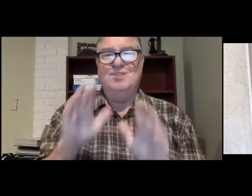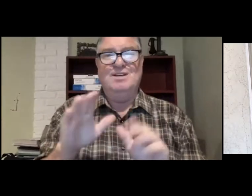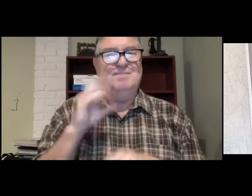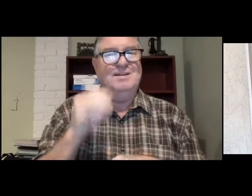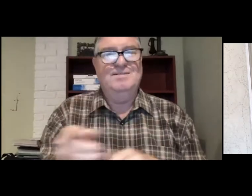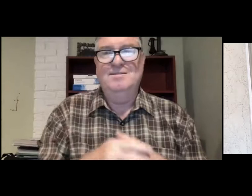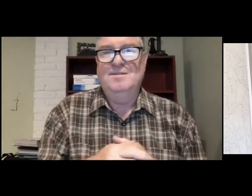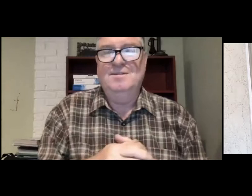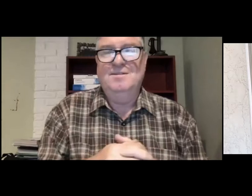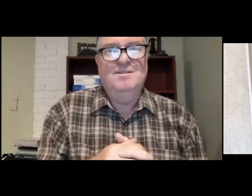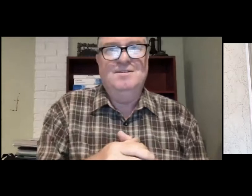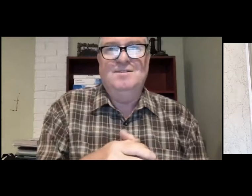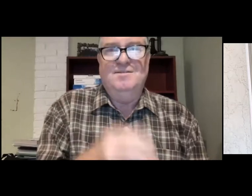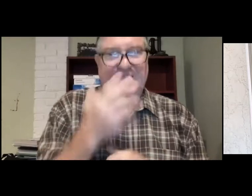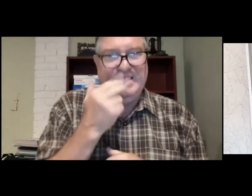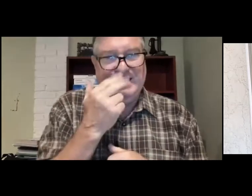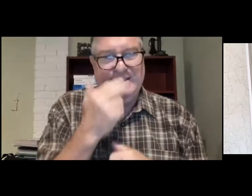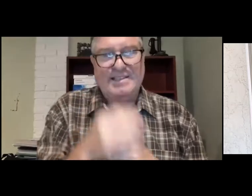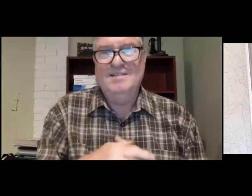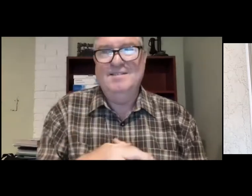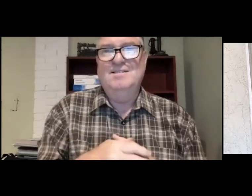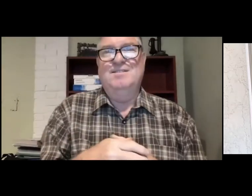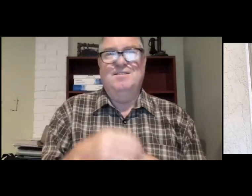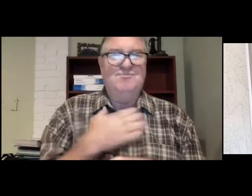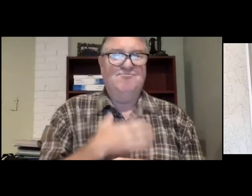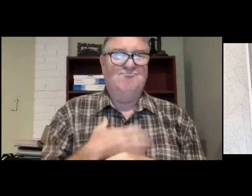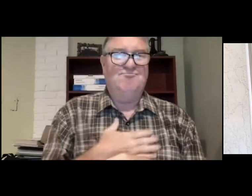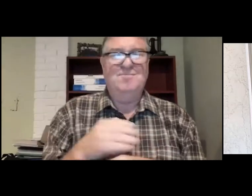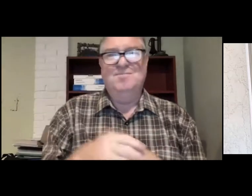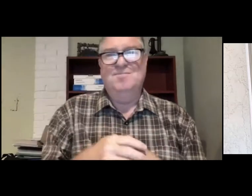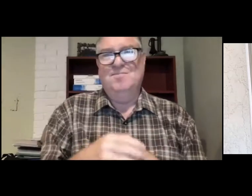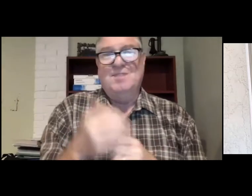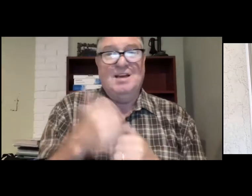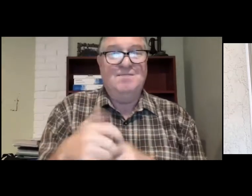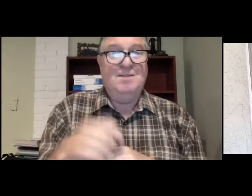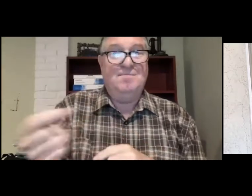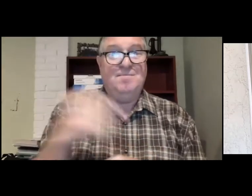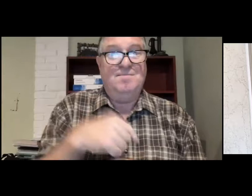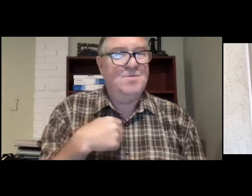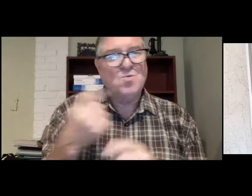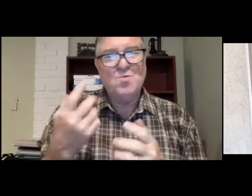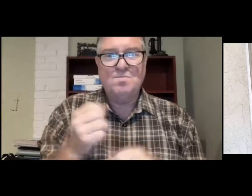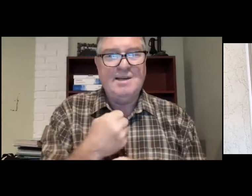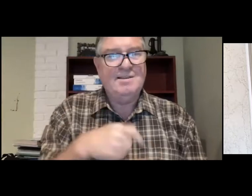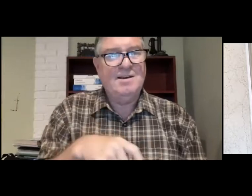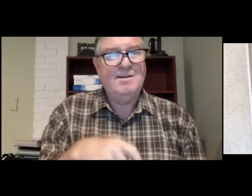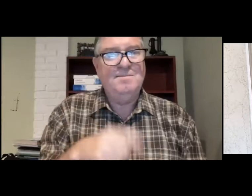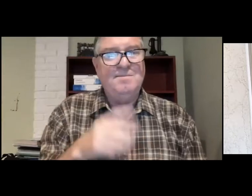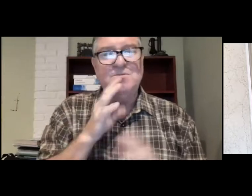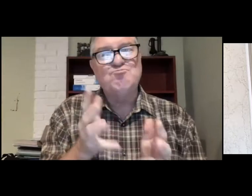And Dan was a great man, funny, enjoyed him. Every time they come